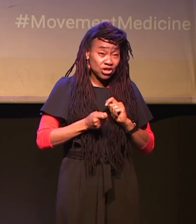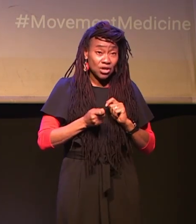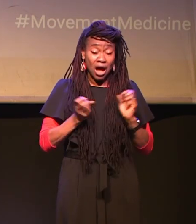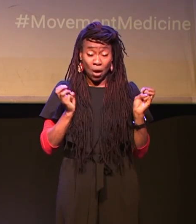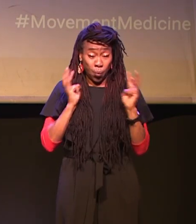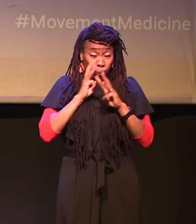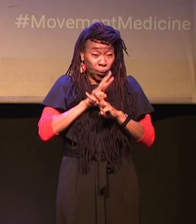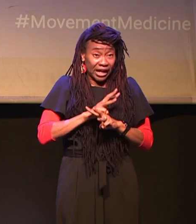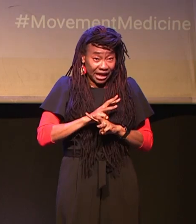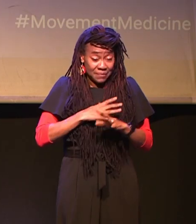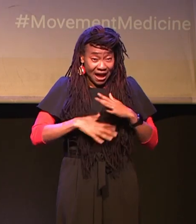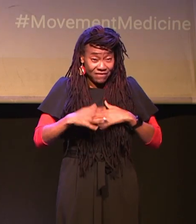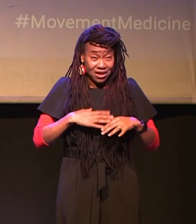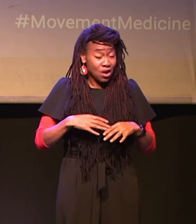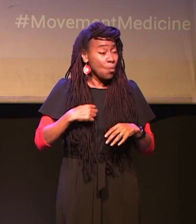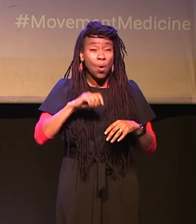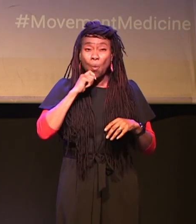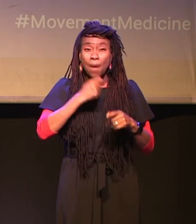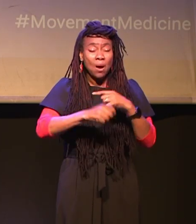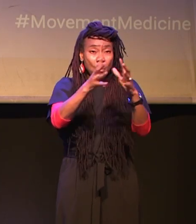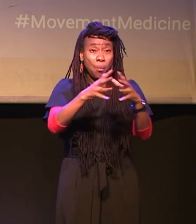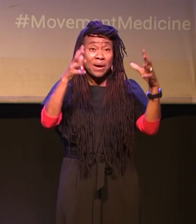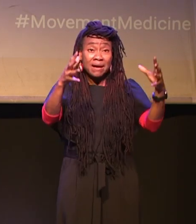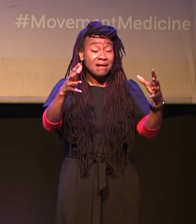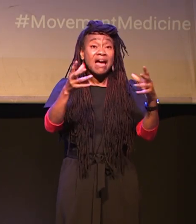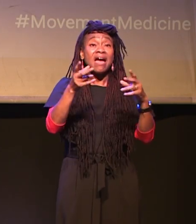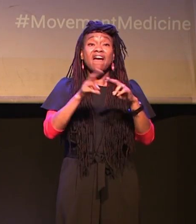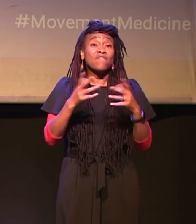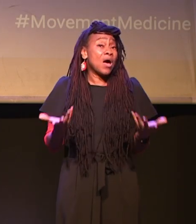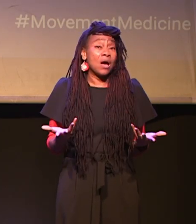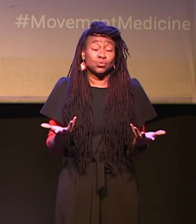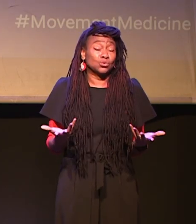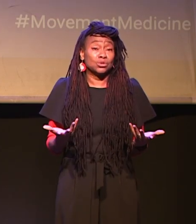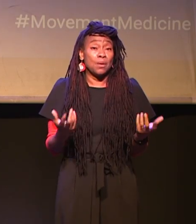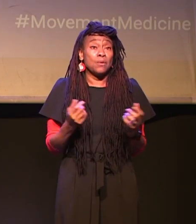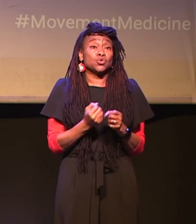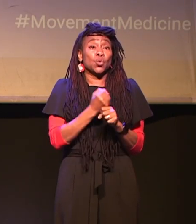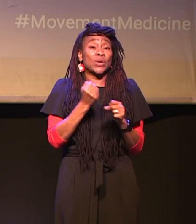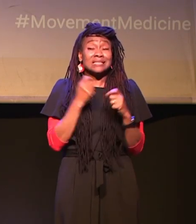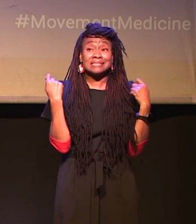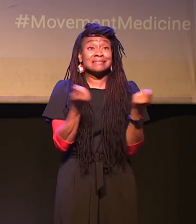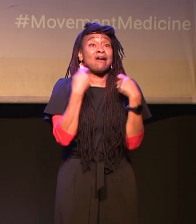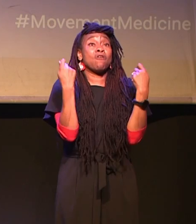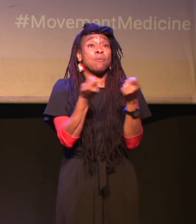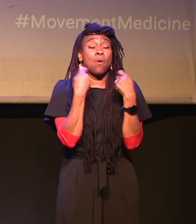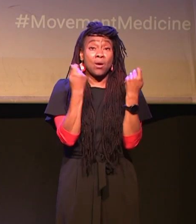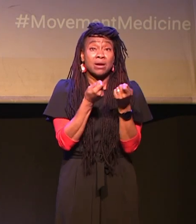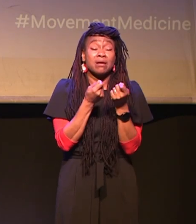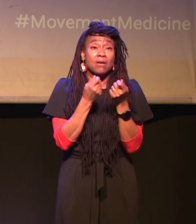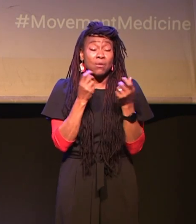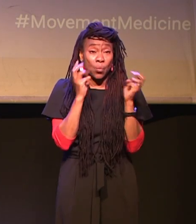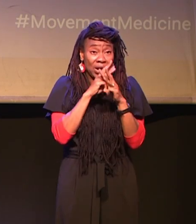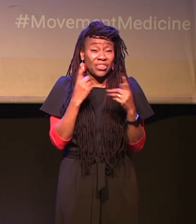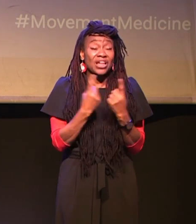We're not. We're not gonna get to scale unless we do big, weird things. And quiet, small,